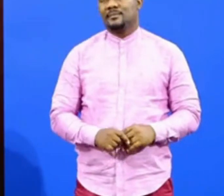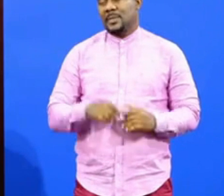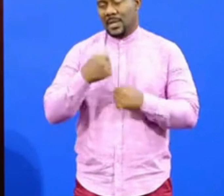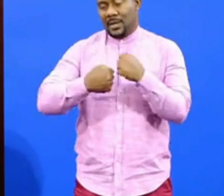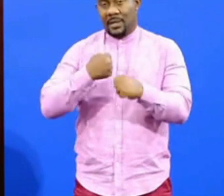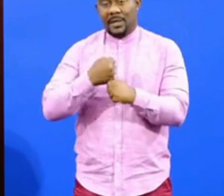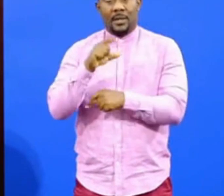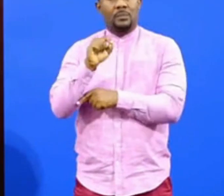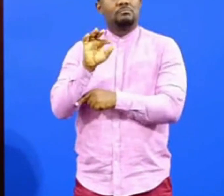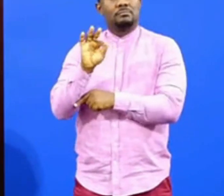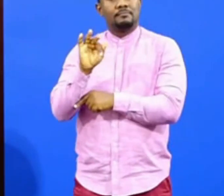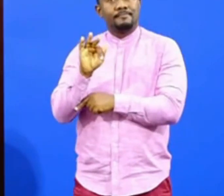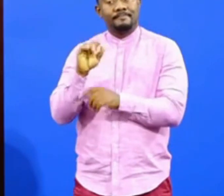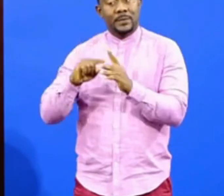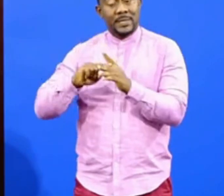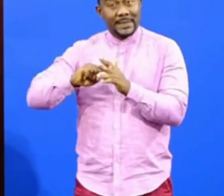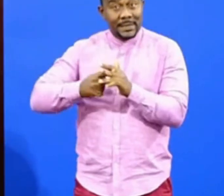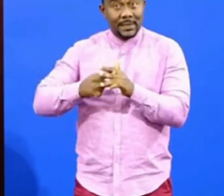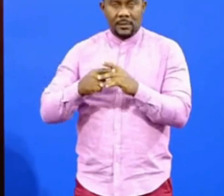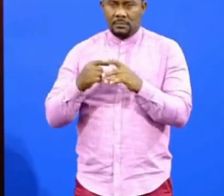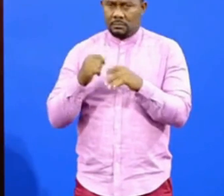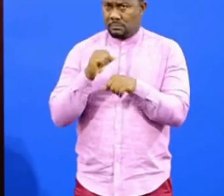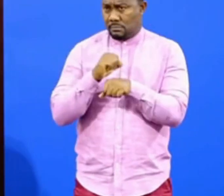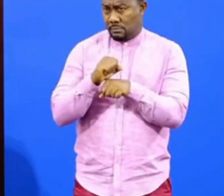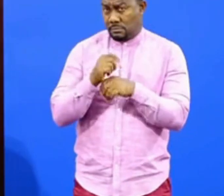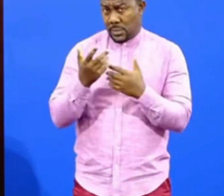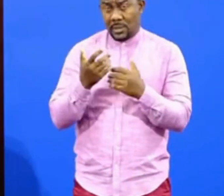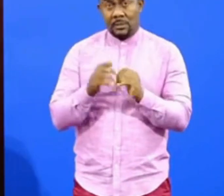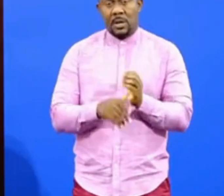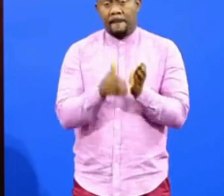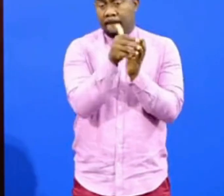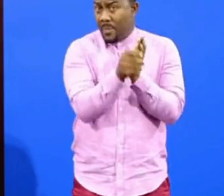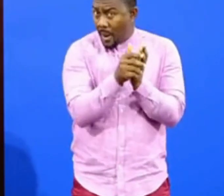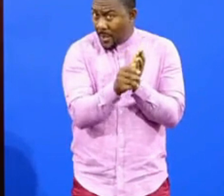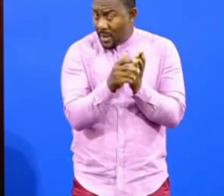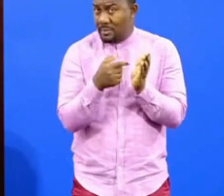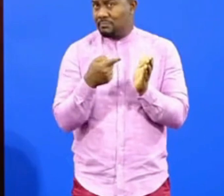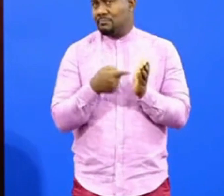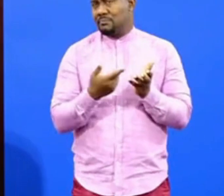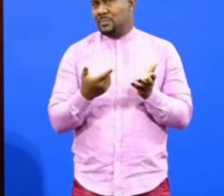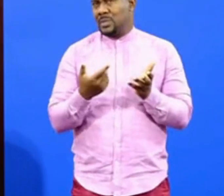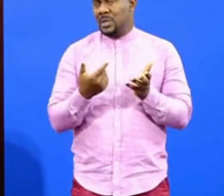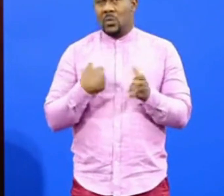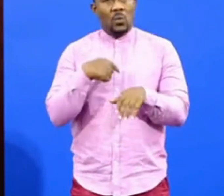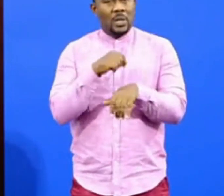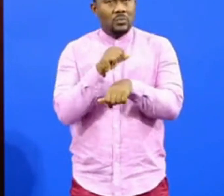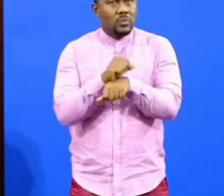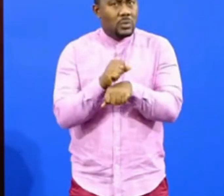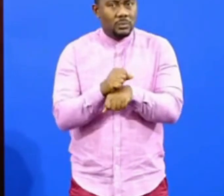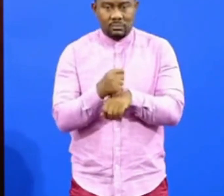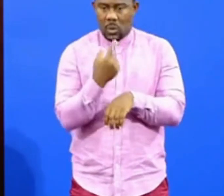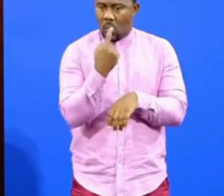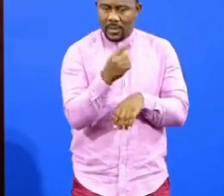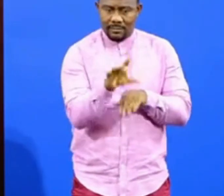2019, let's say we started operations. We started by trading maize. And here we're really deliberate. We go with one